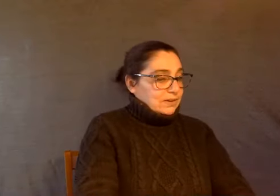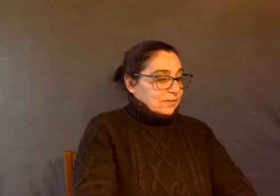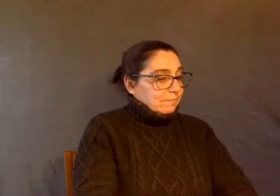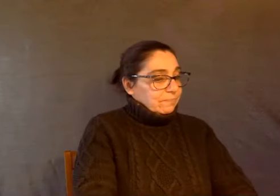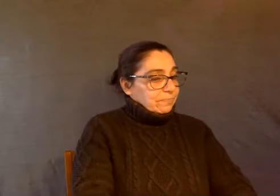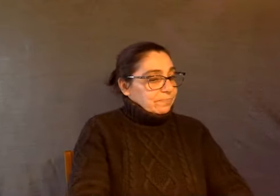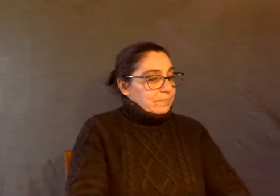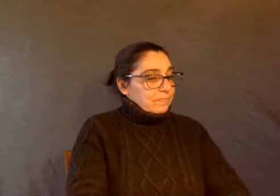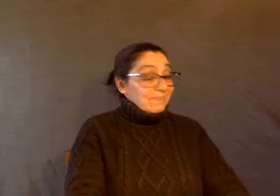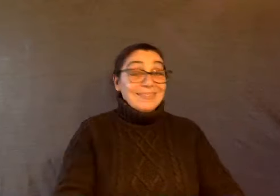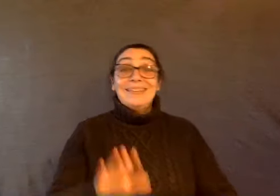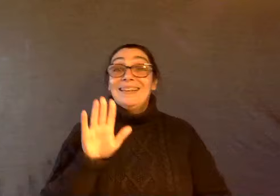please.